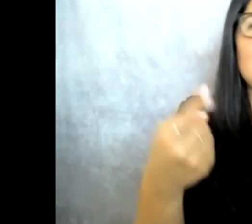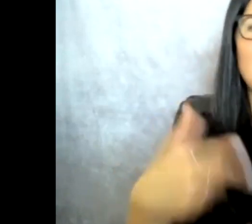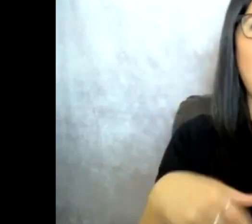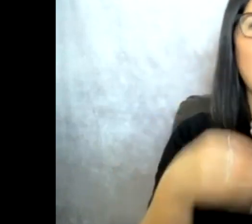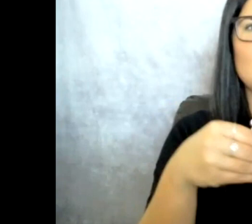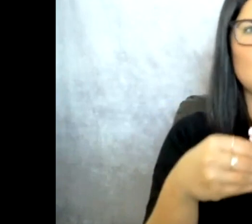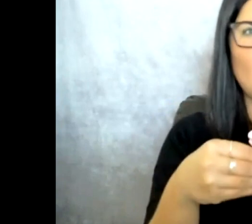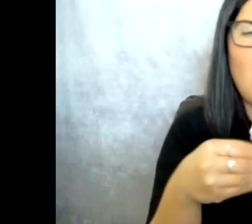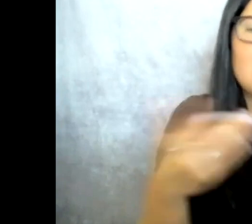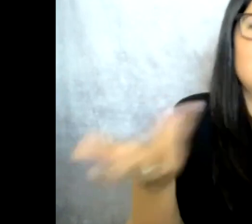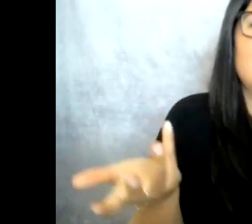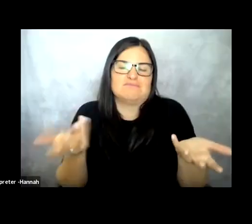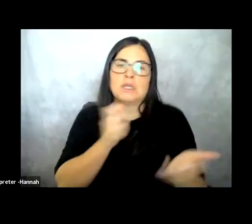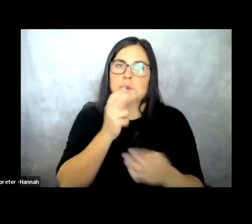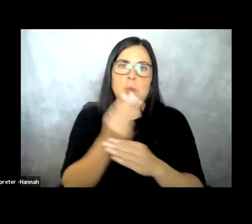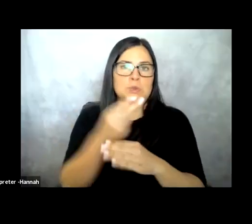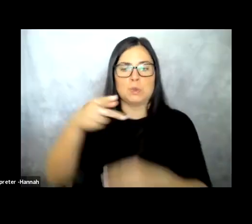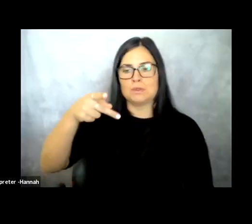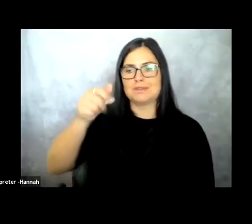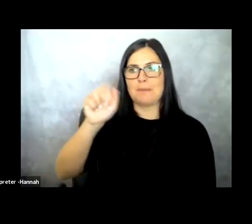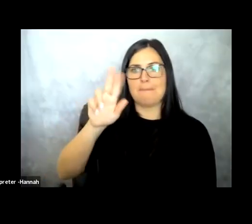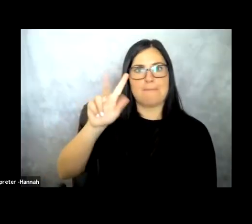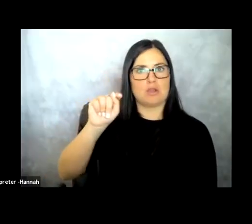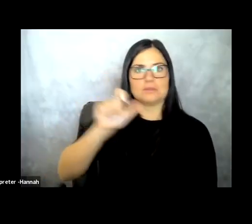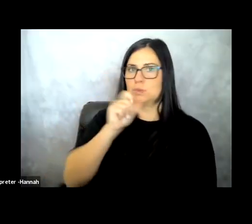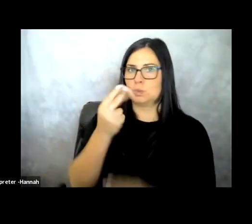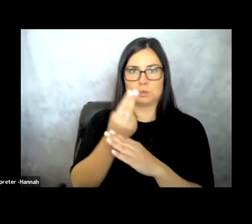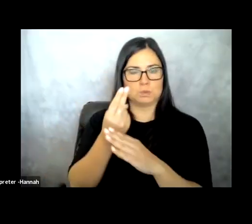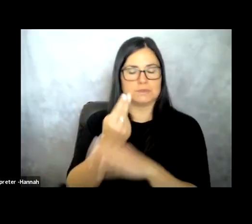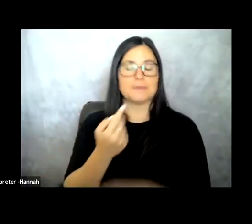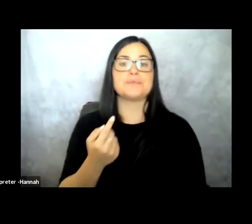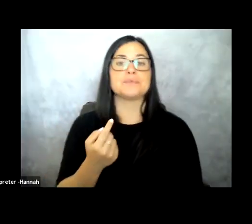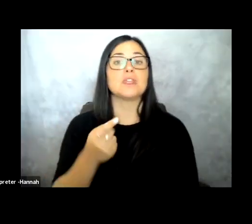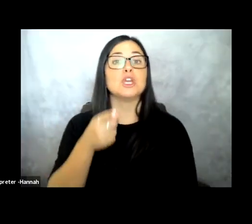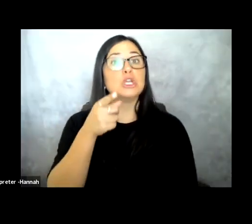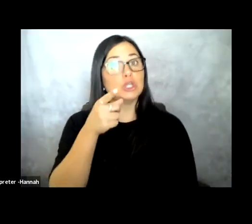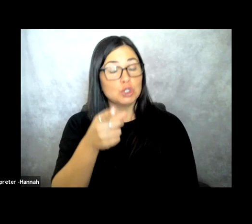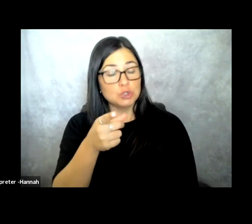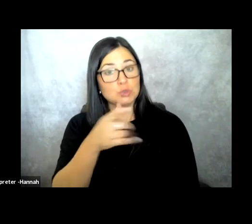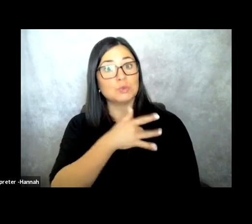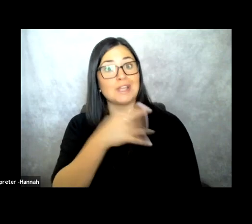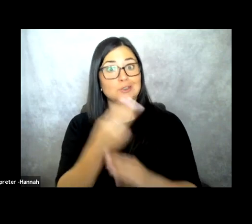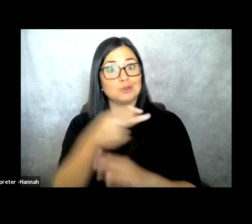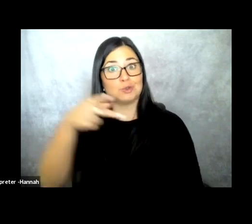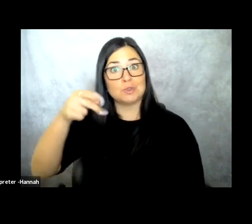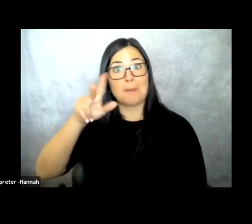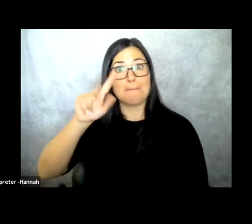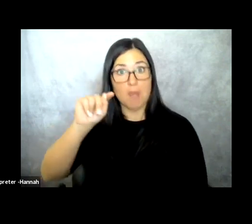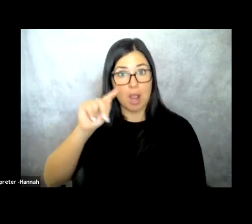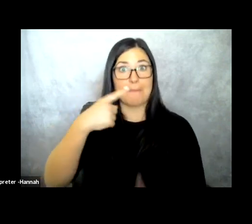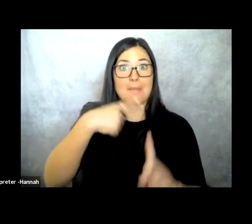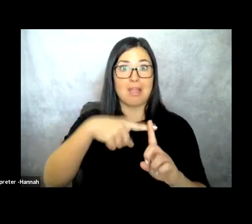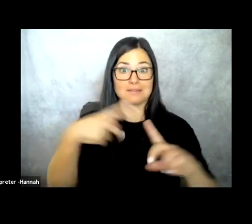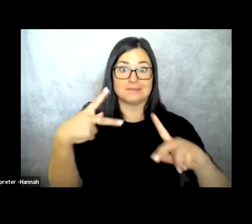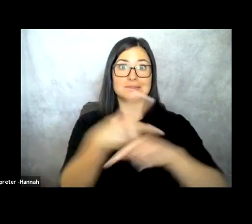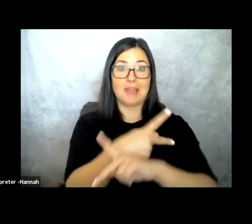press on my keyboard. And when you multiply that out by hundreds of tags